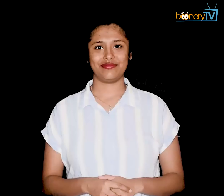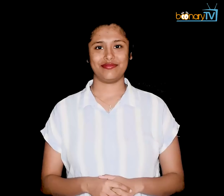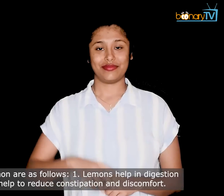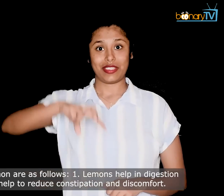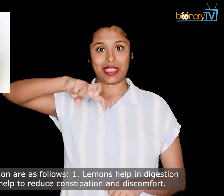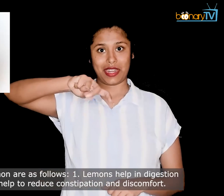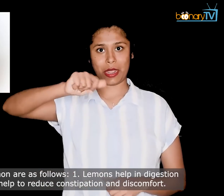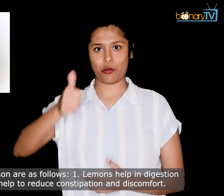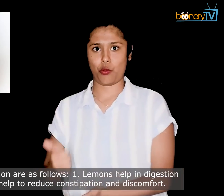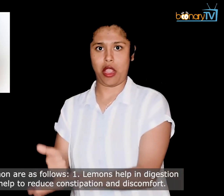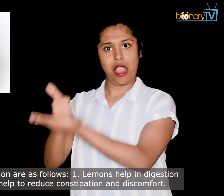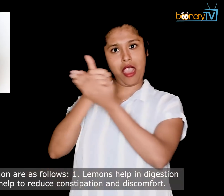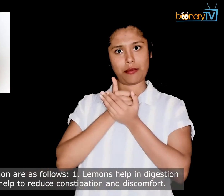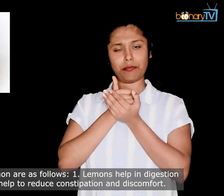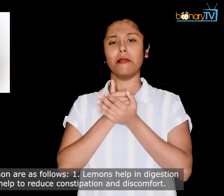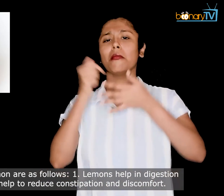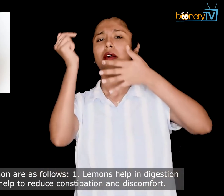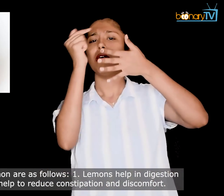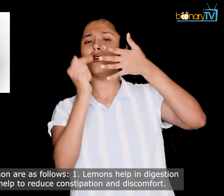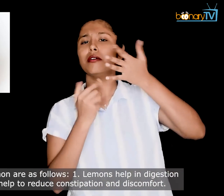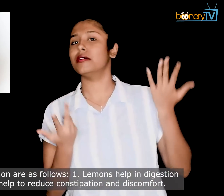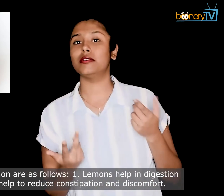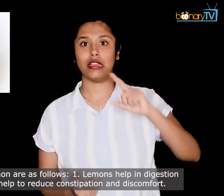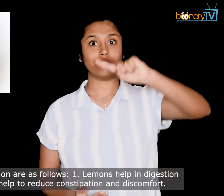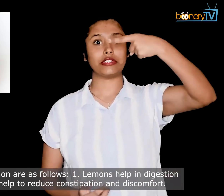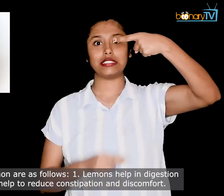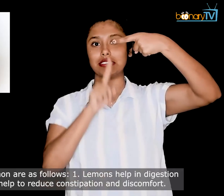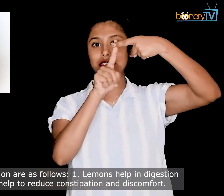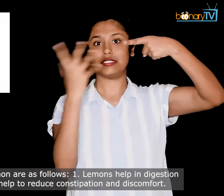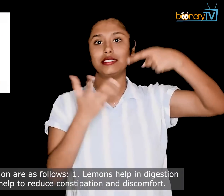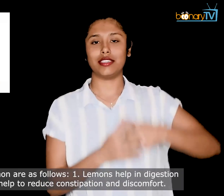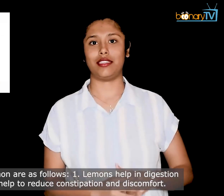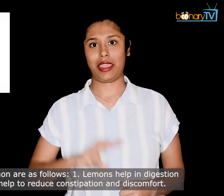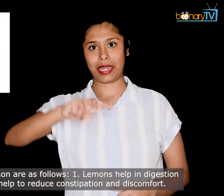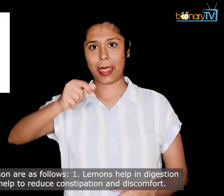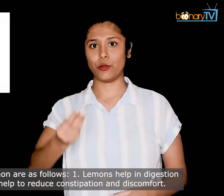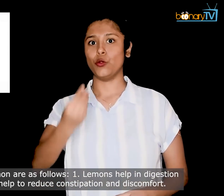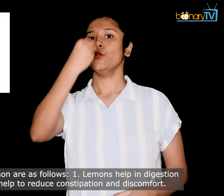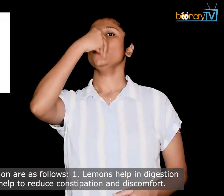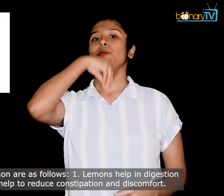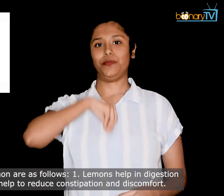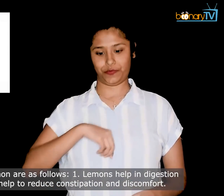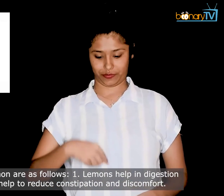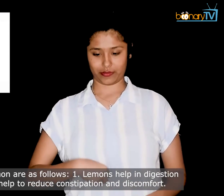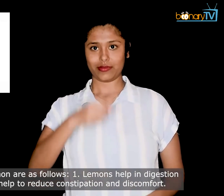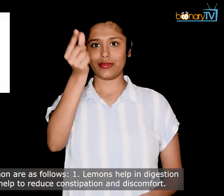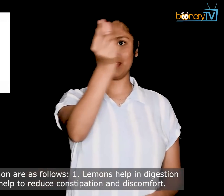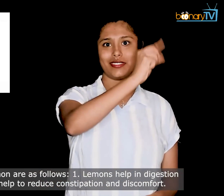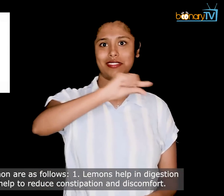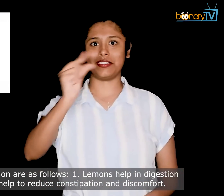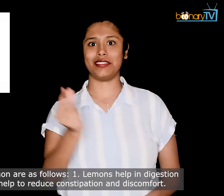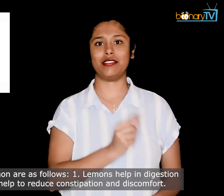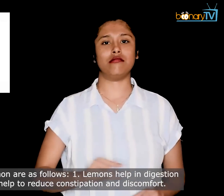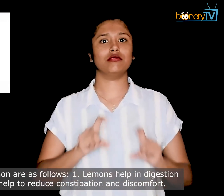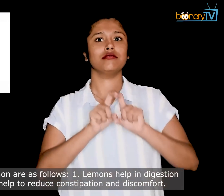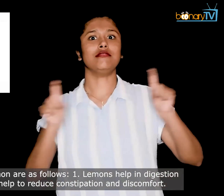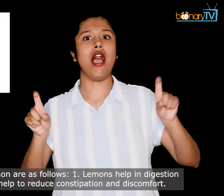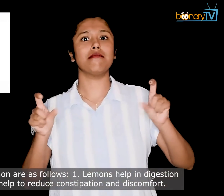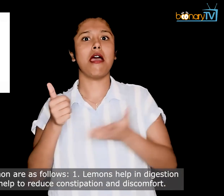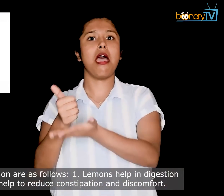The benefits of lemon are as follows. Number 1. Lemons help in digestion, and